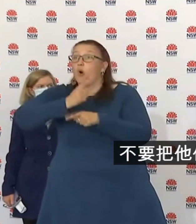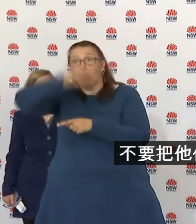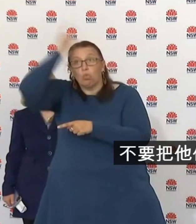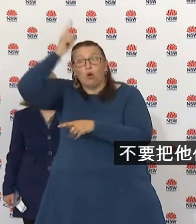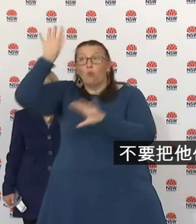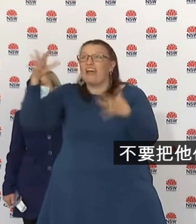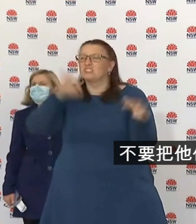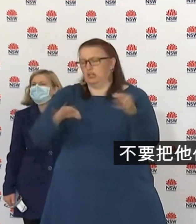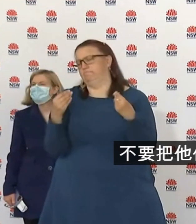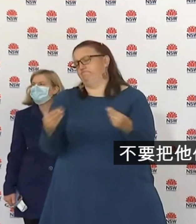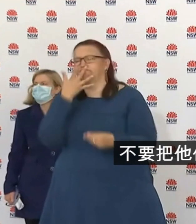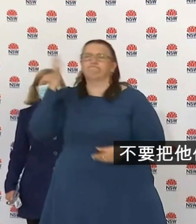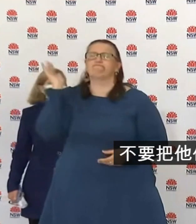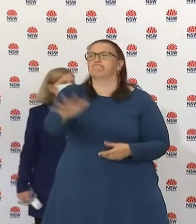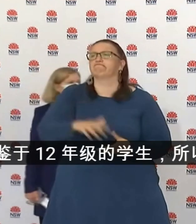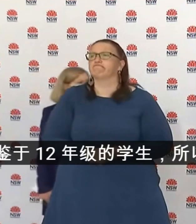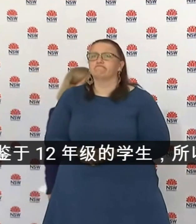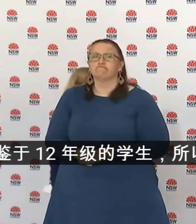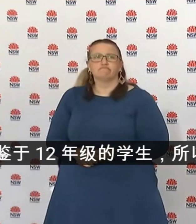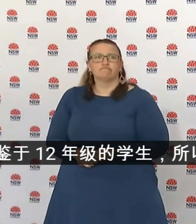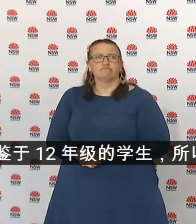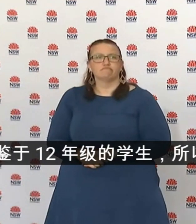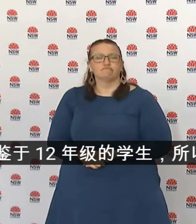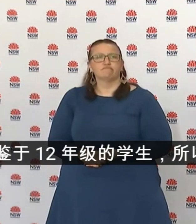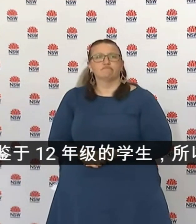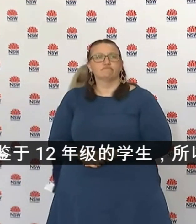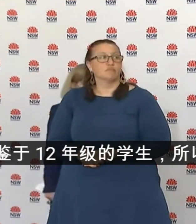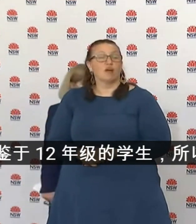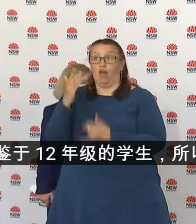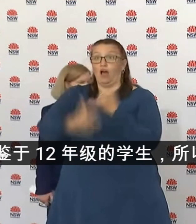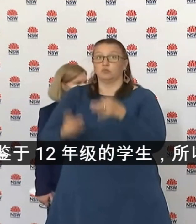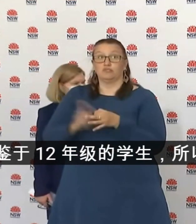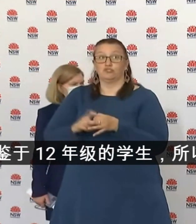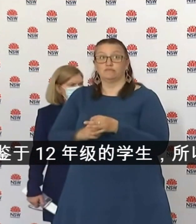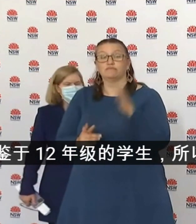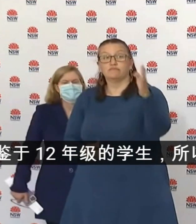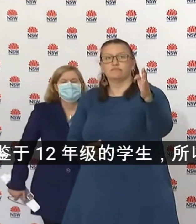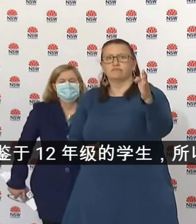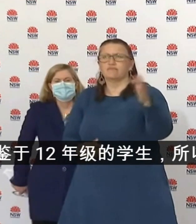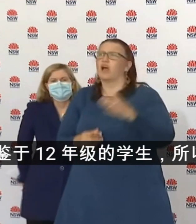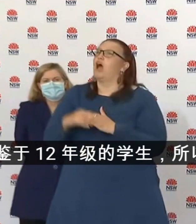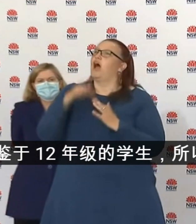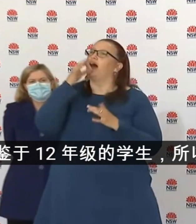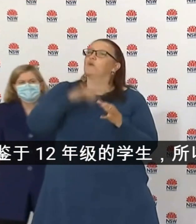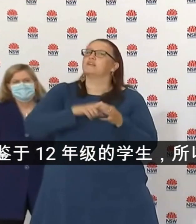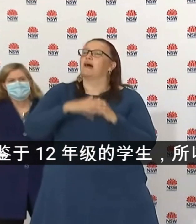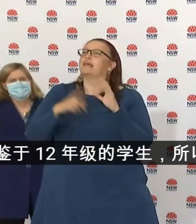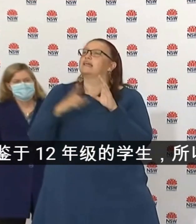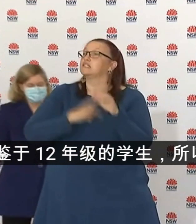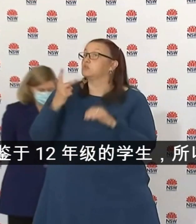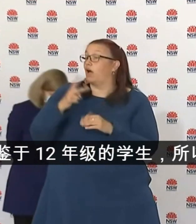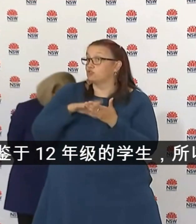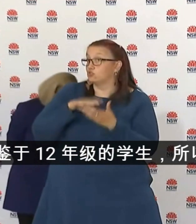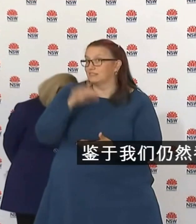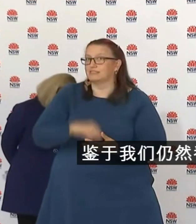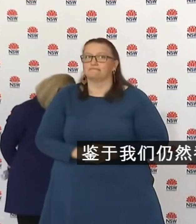whatsoever. So. Sorry, Lucy. It's the last question. On year 12 students, given Sorry, the Lucy, year sorry?